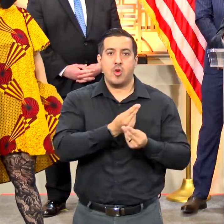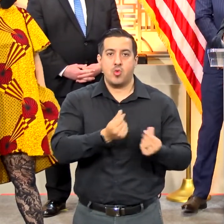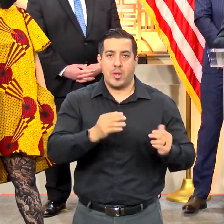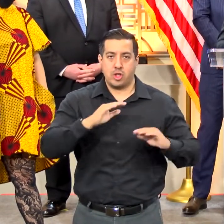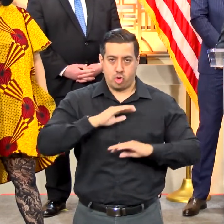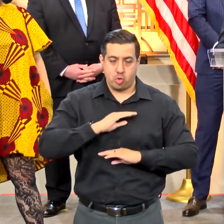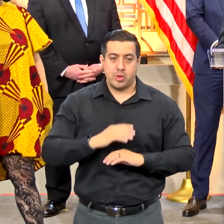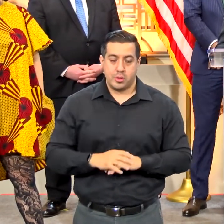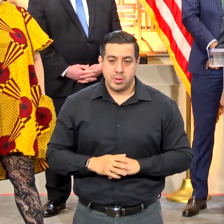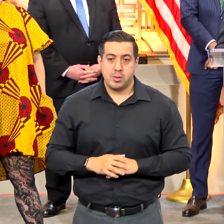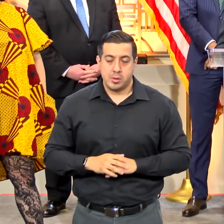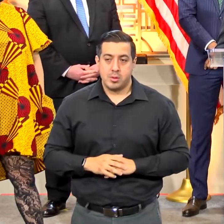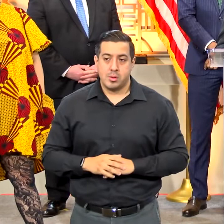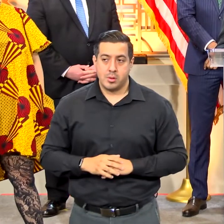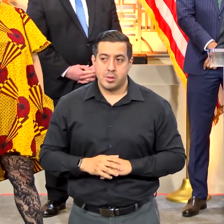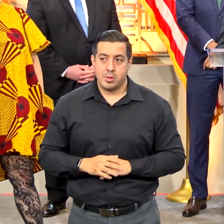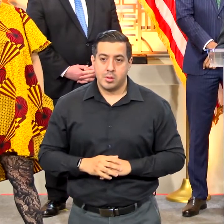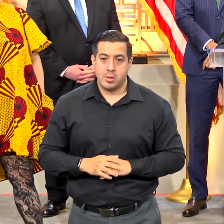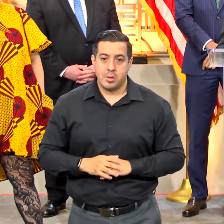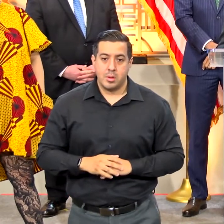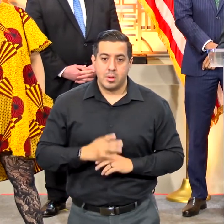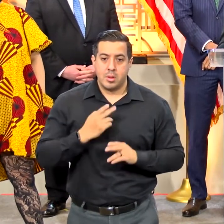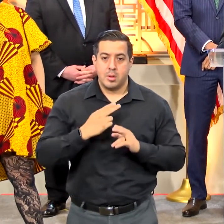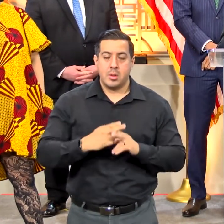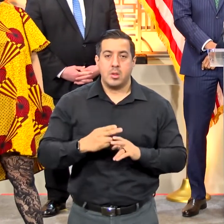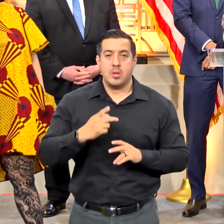kind of,